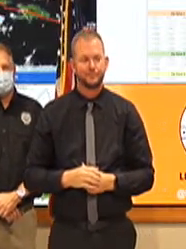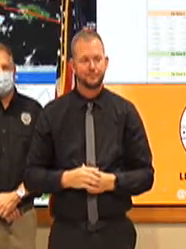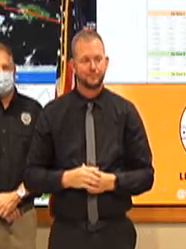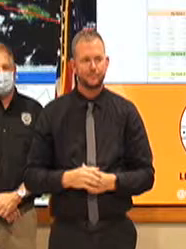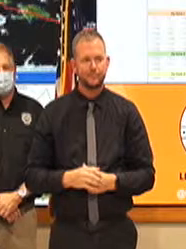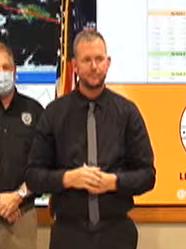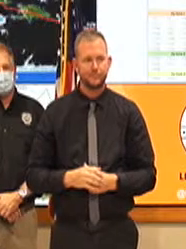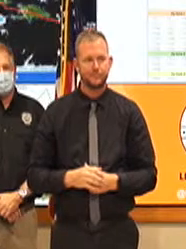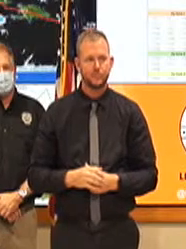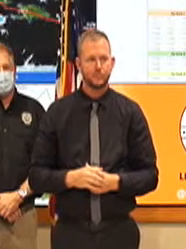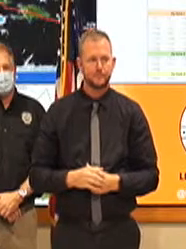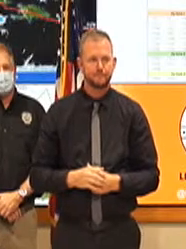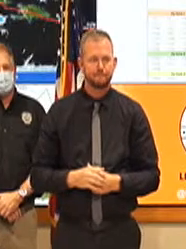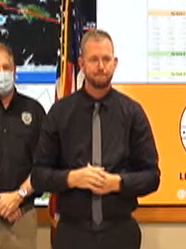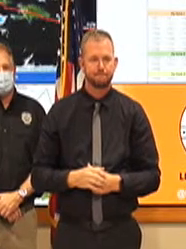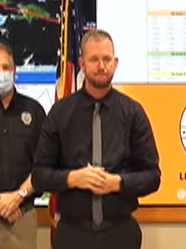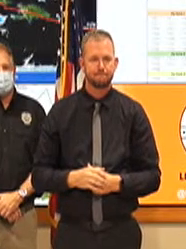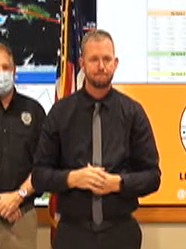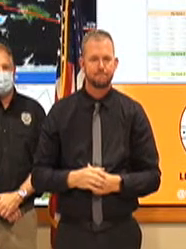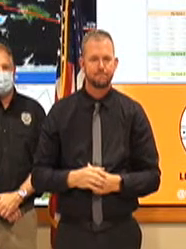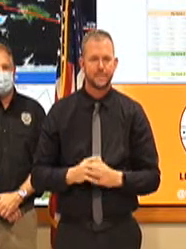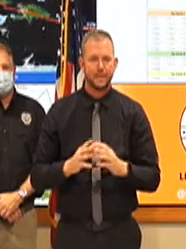Let me just say that